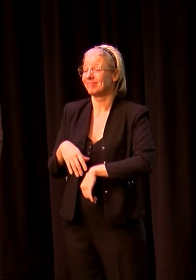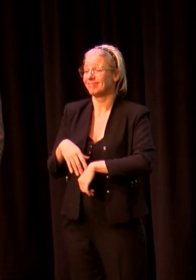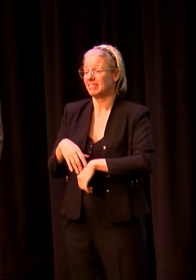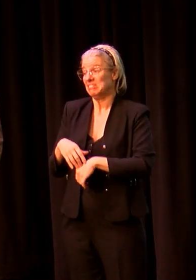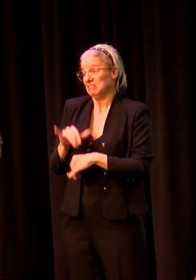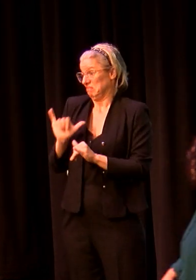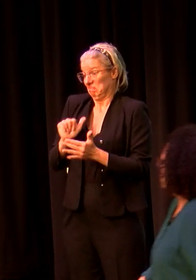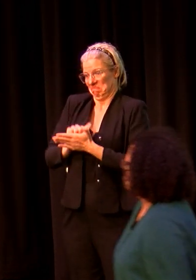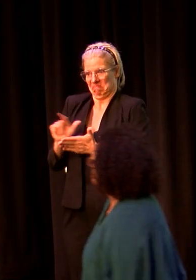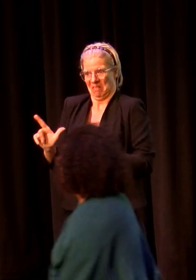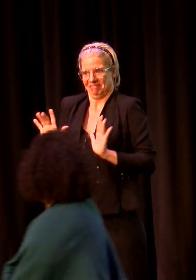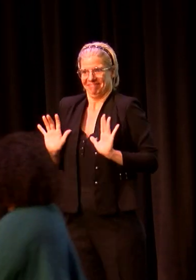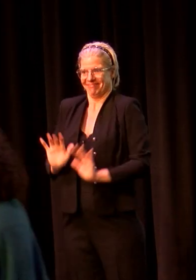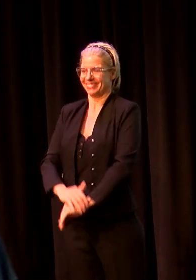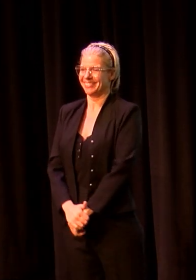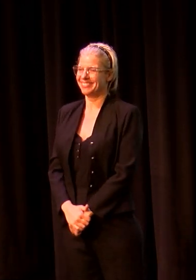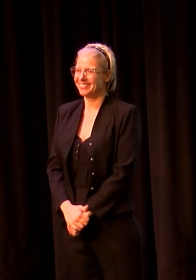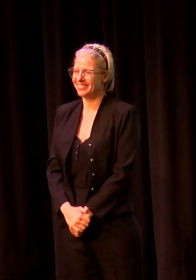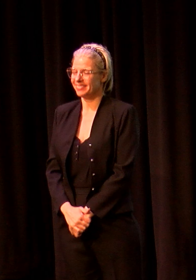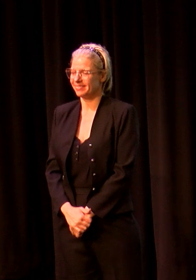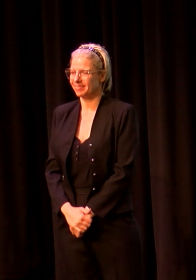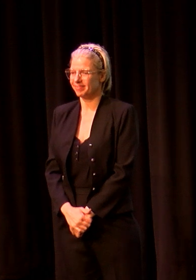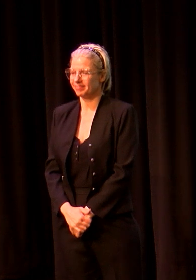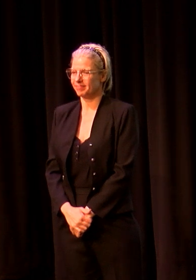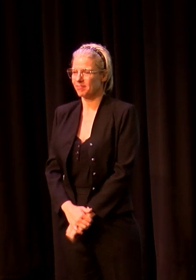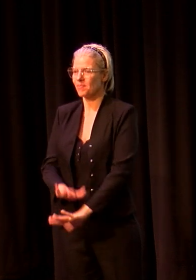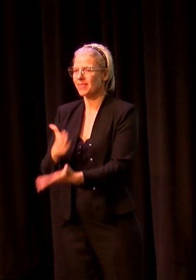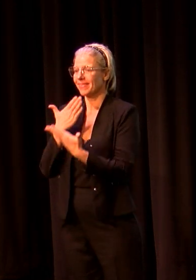much. Thank you, April.